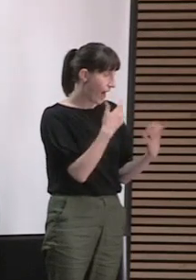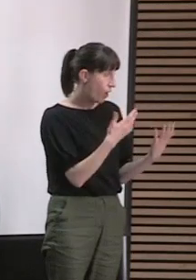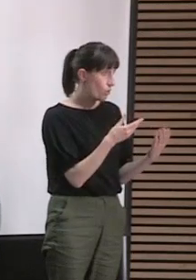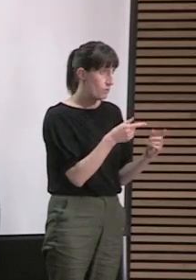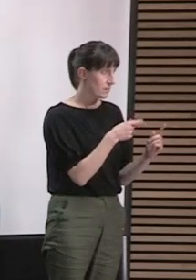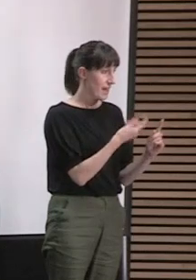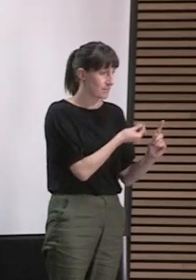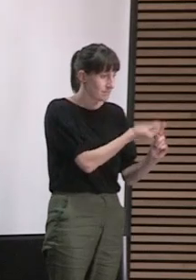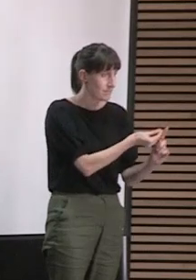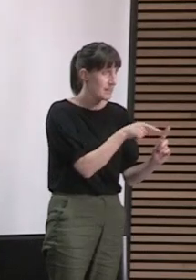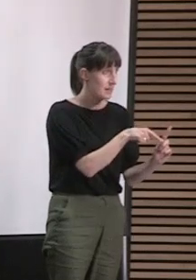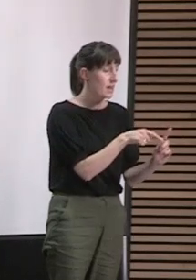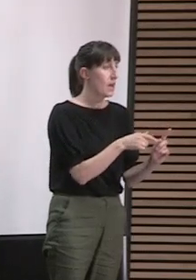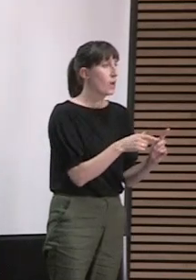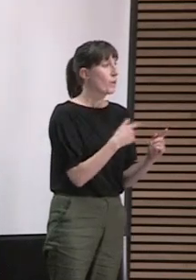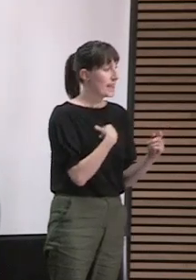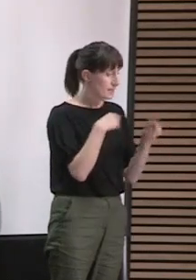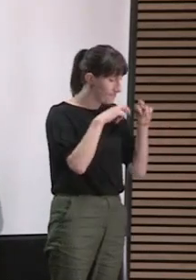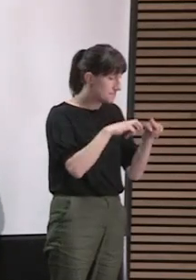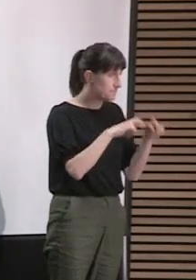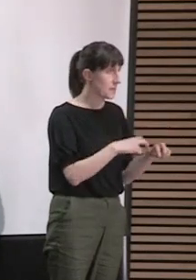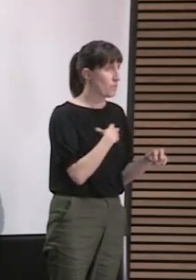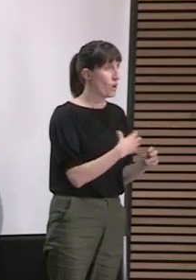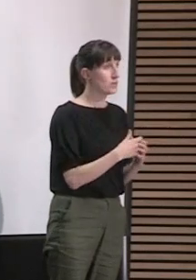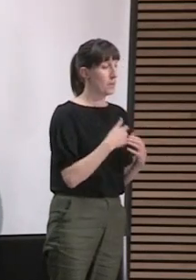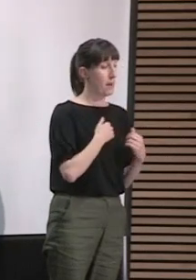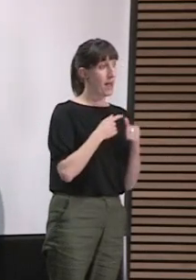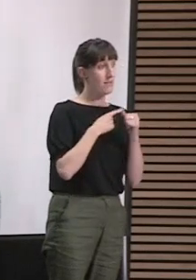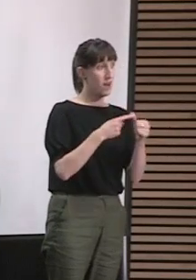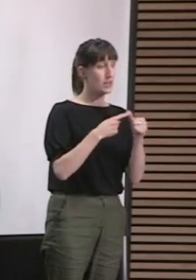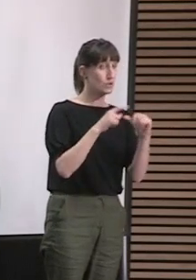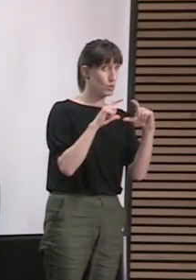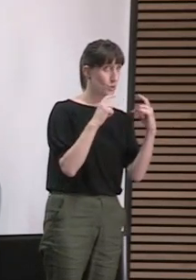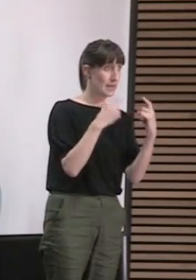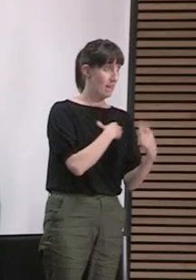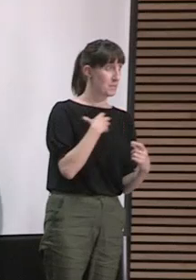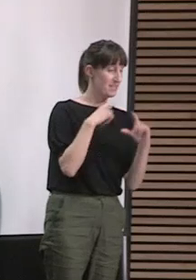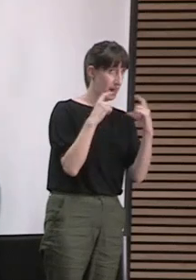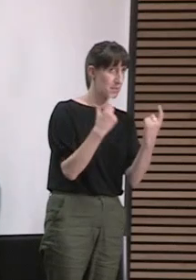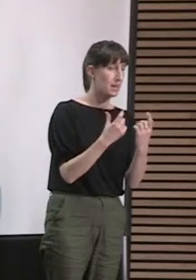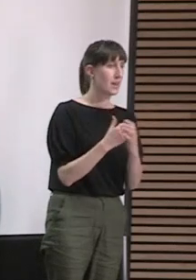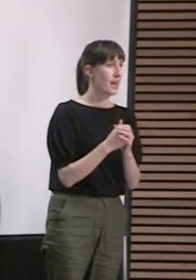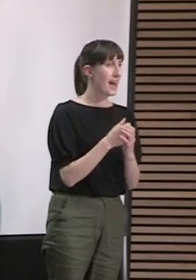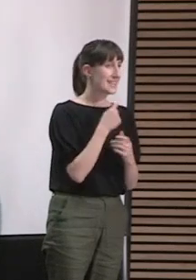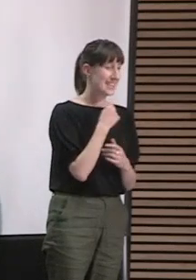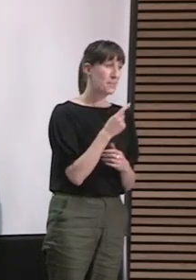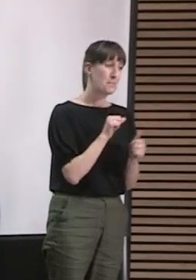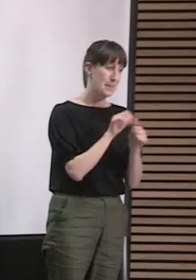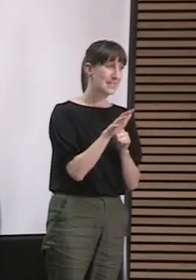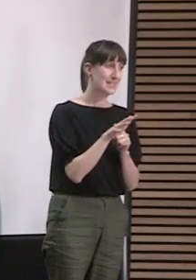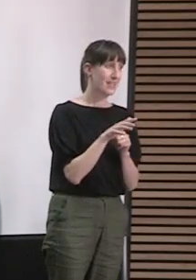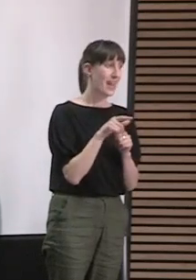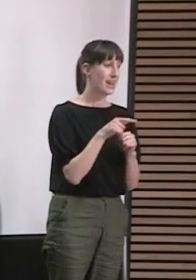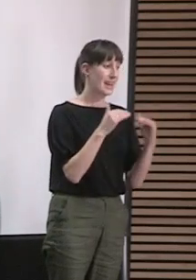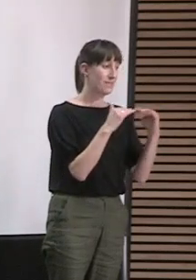influential things in my advice to Cabinet about why we felt it was important to extend the current alert levels for